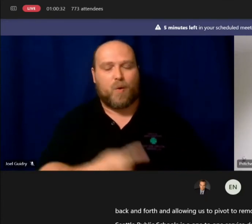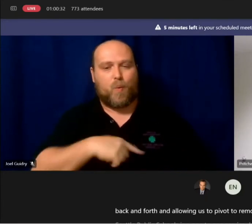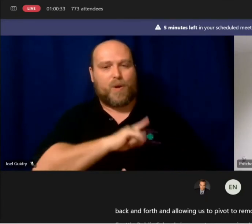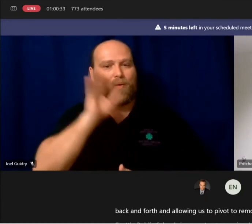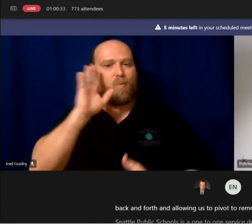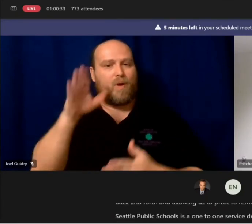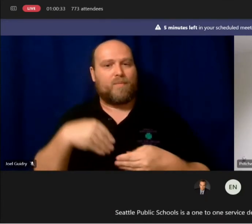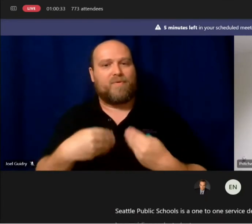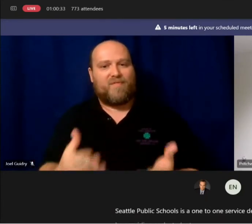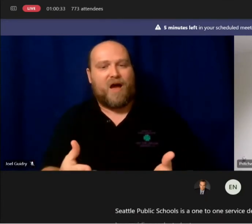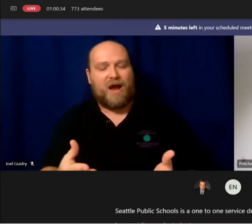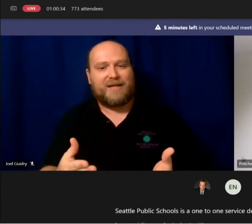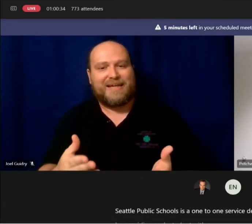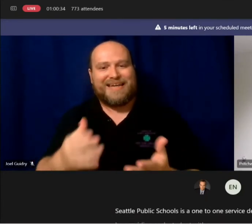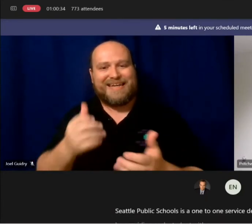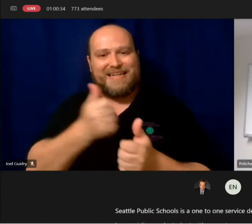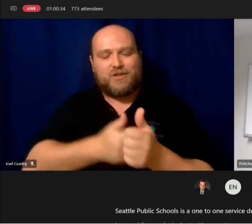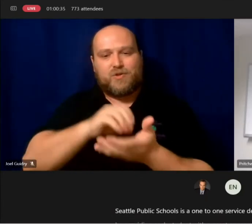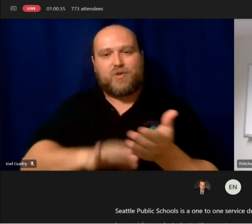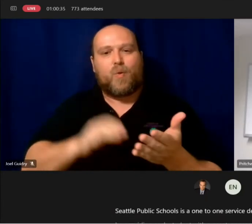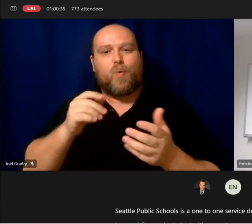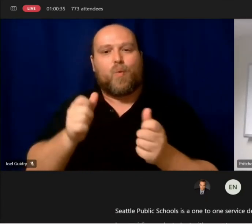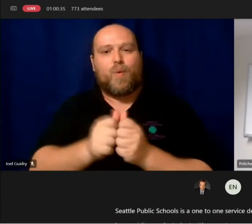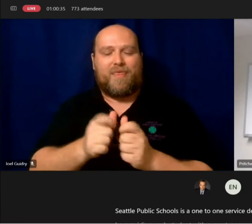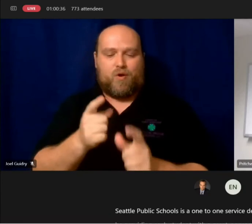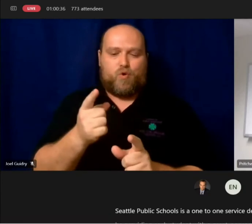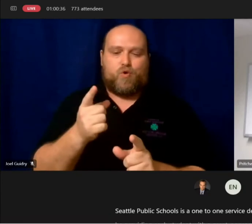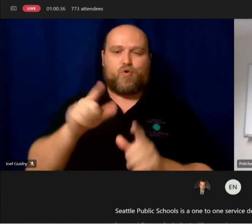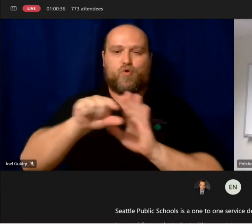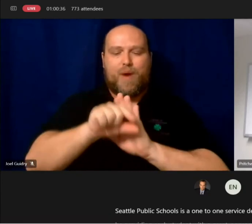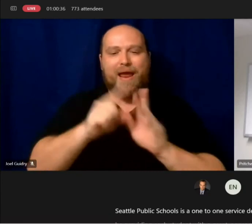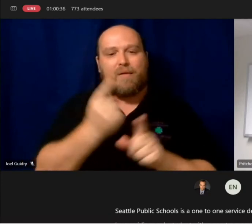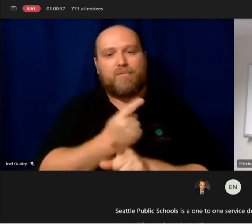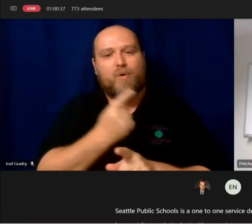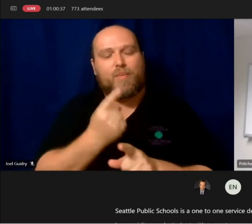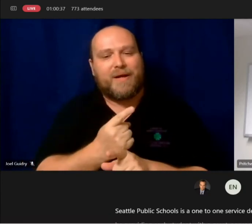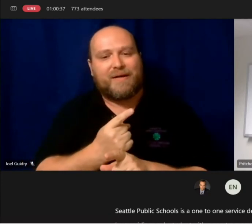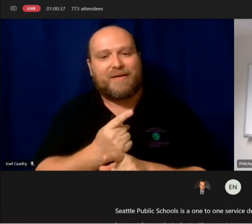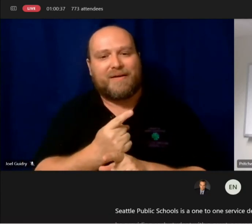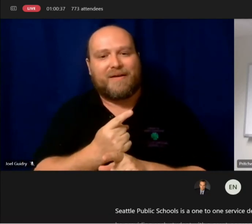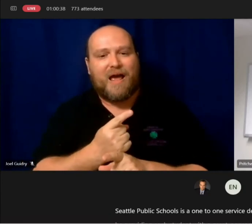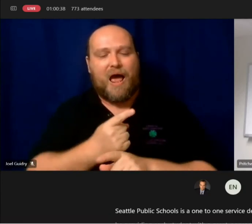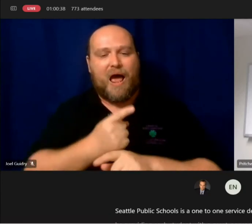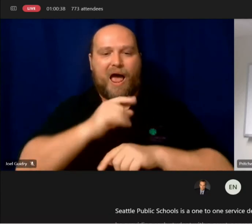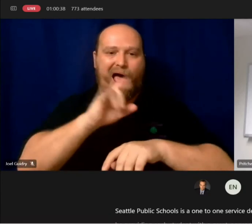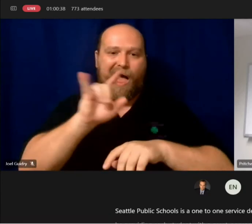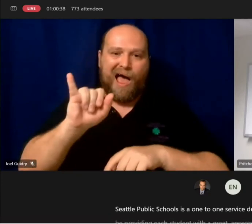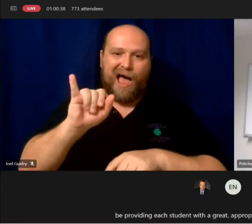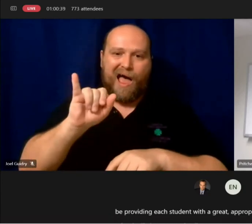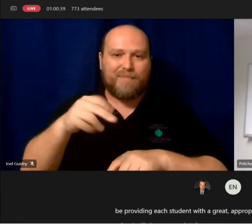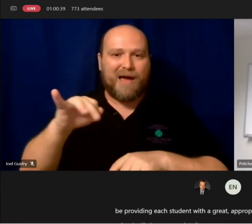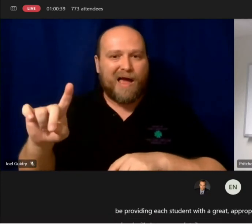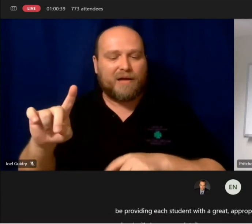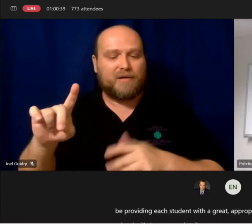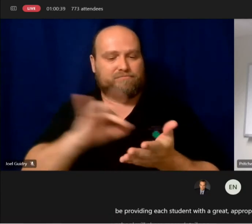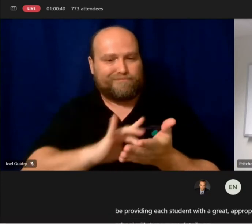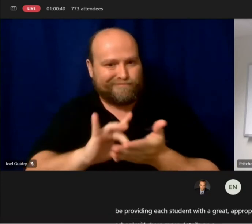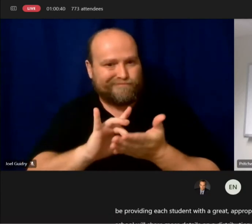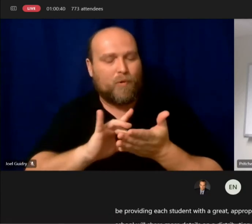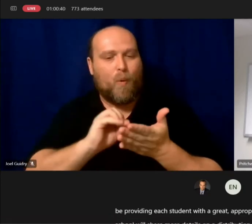appropriate iPad or laptop. Your student's school will share more details on the distribution before the start of